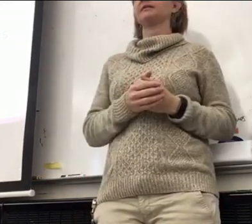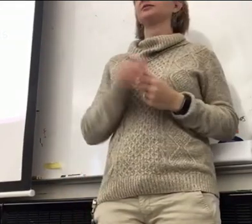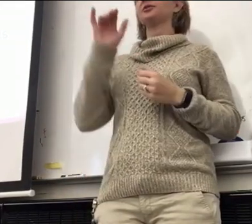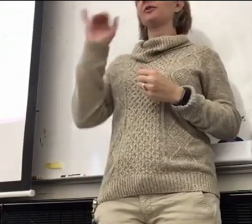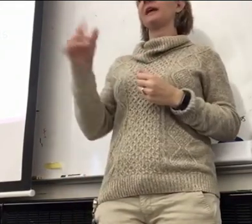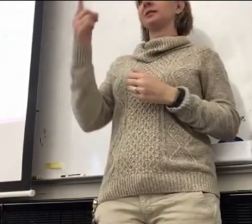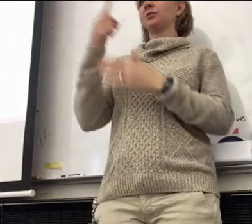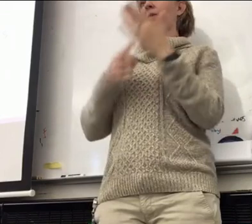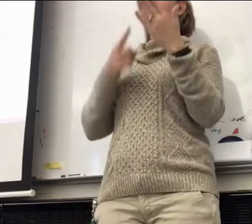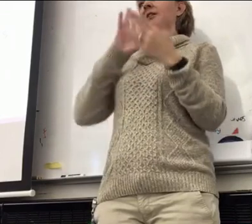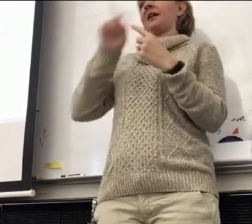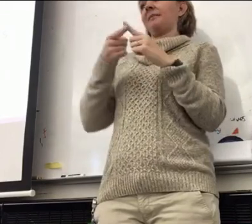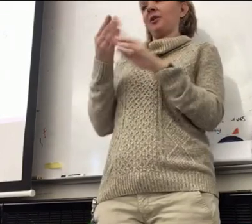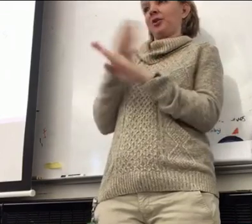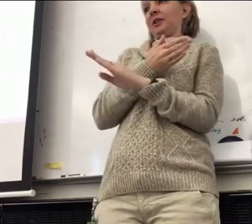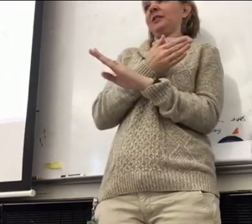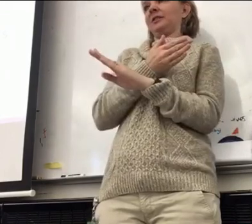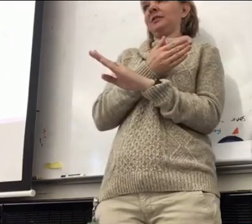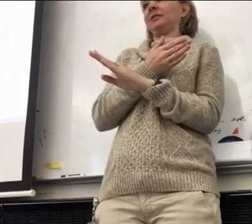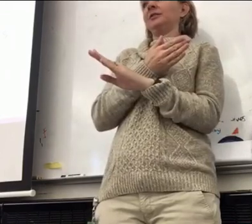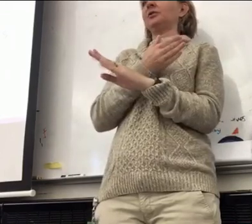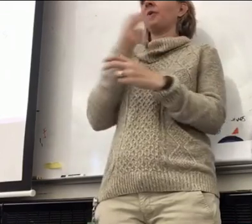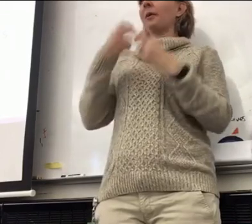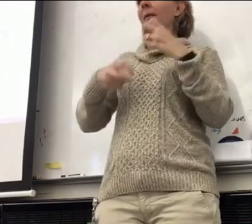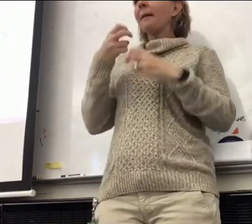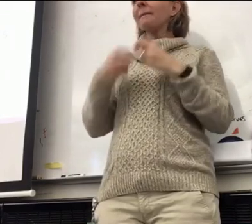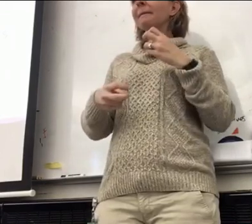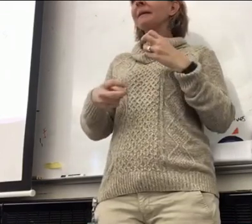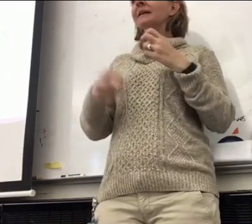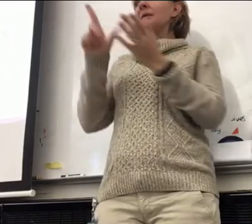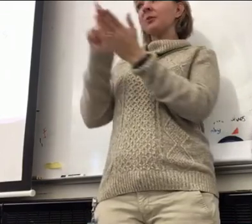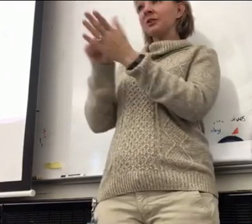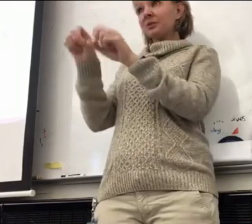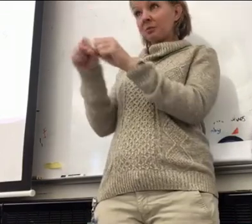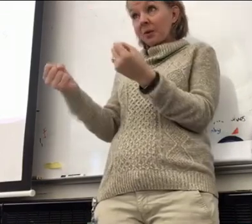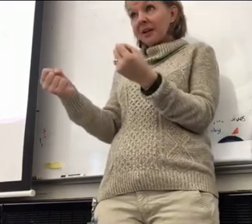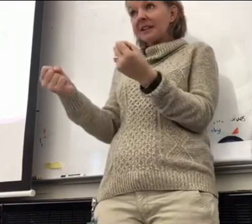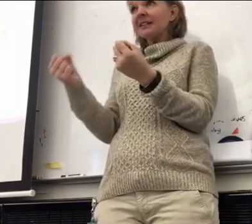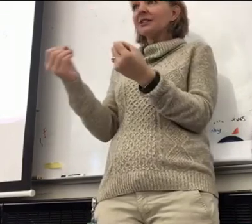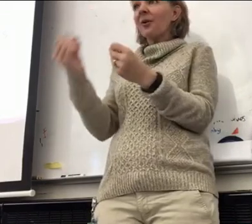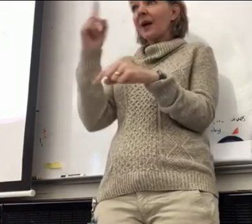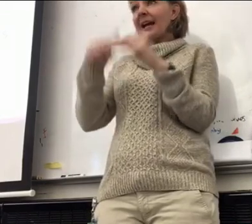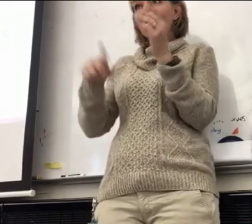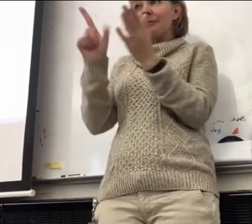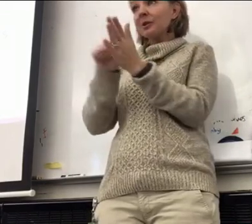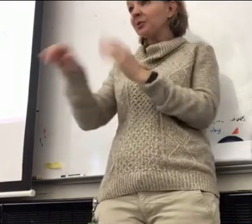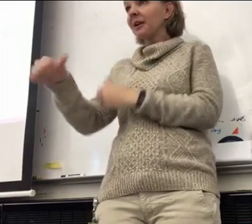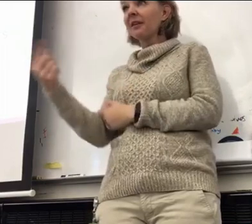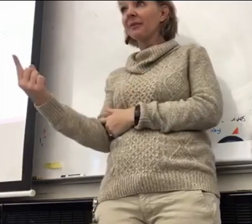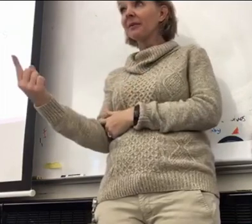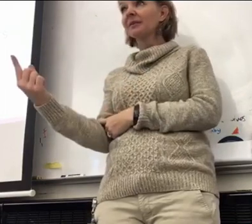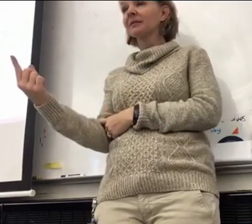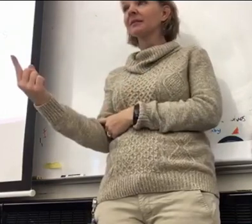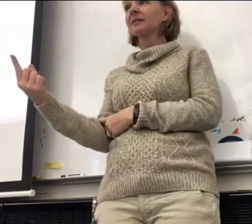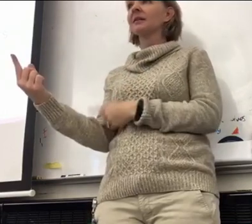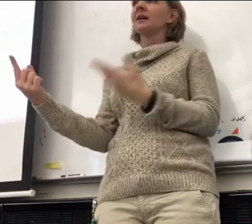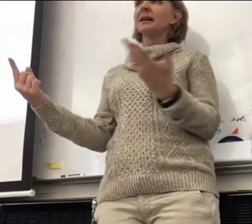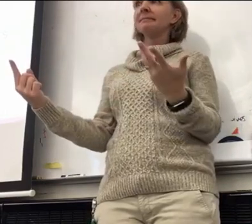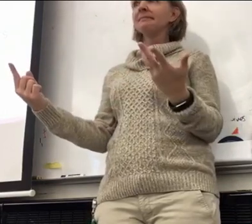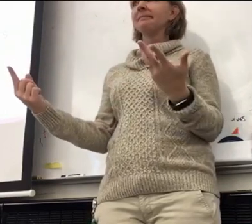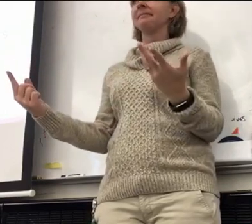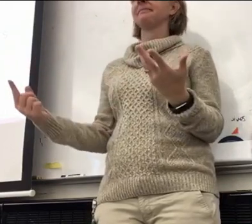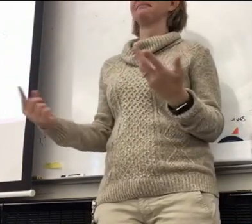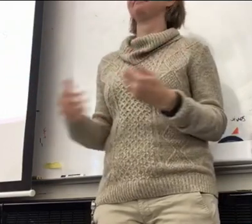Yeah, so that's what we were talking about earlier. So the problem is that the printer's broken. Okay. So I can't print you out another one.